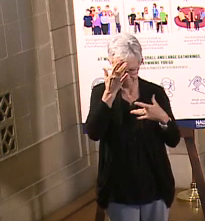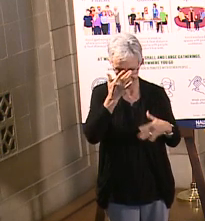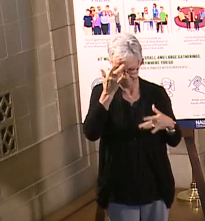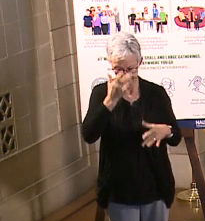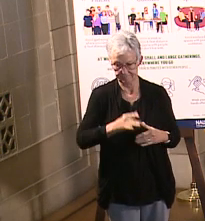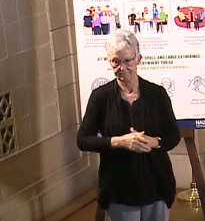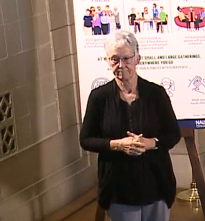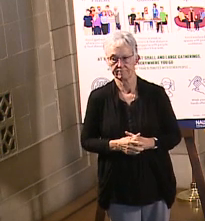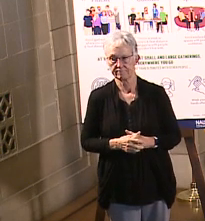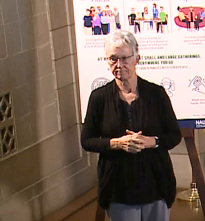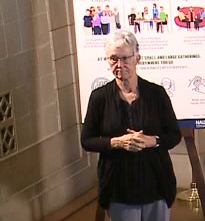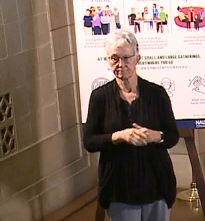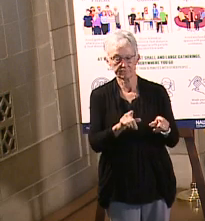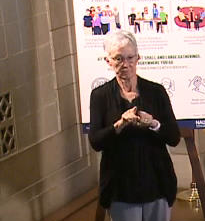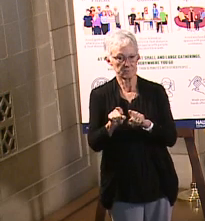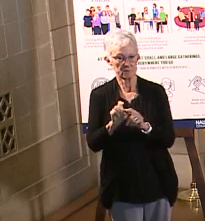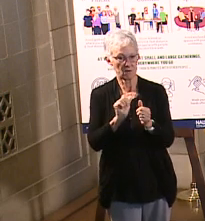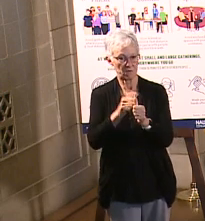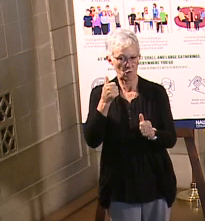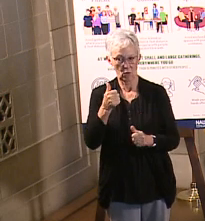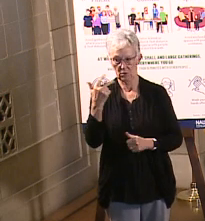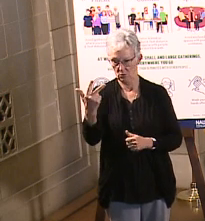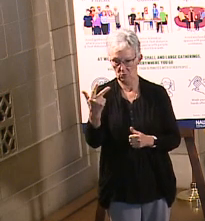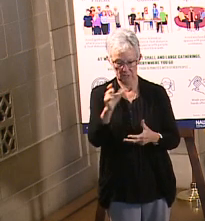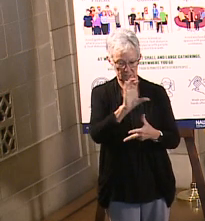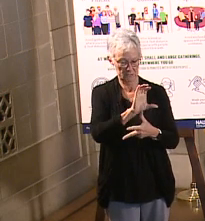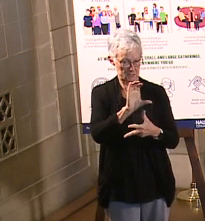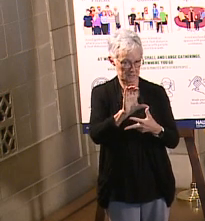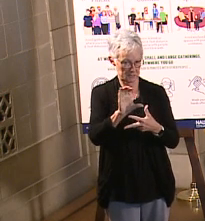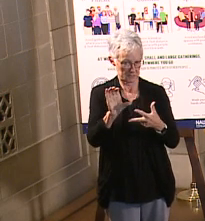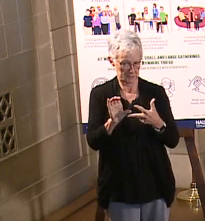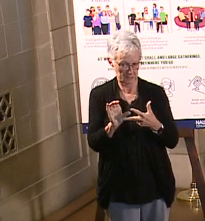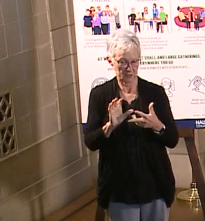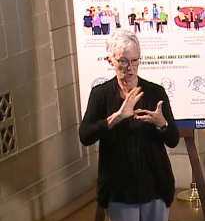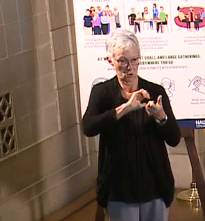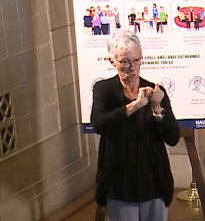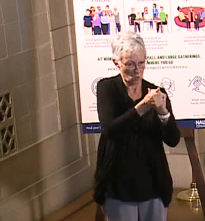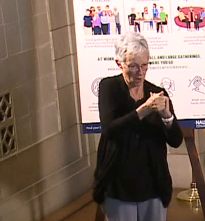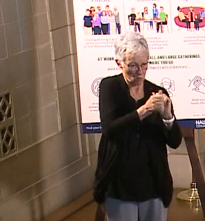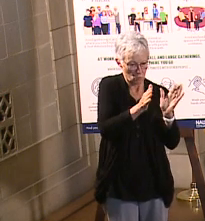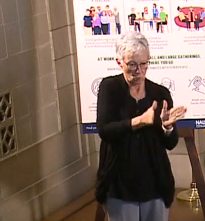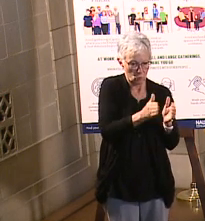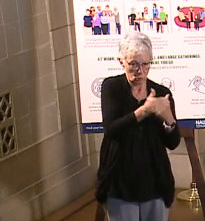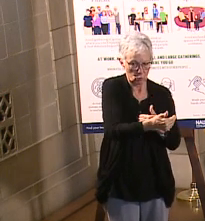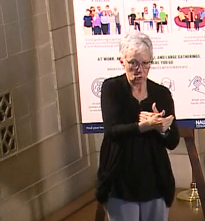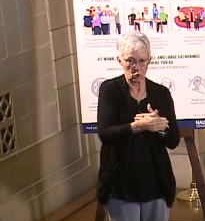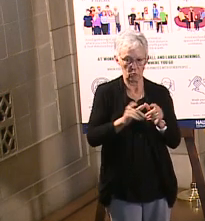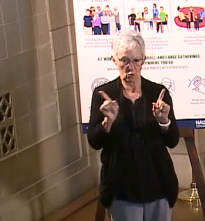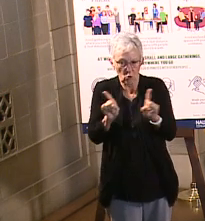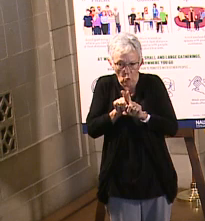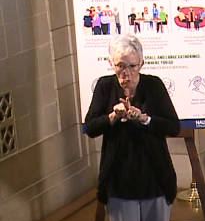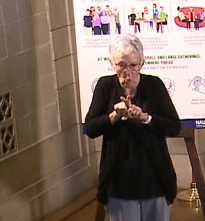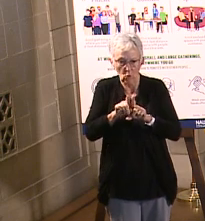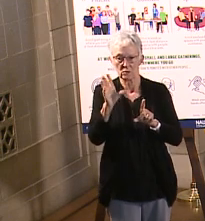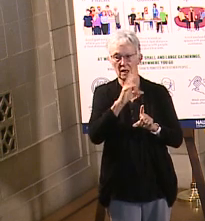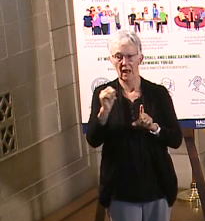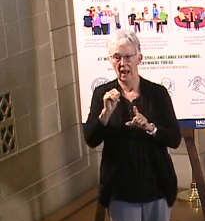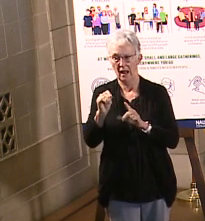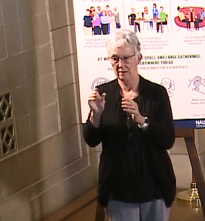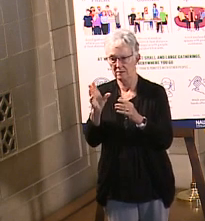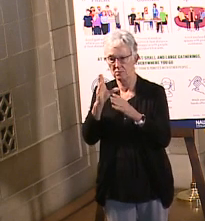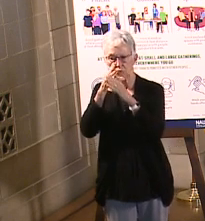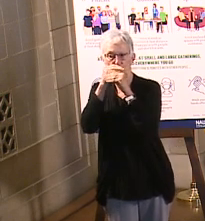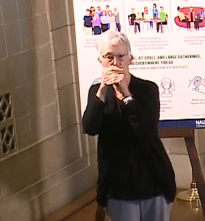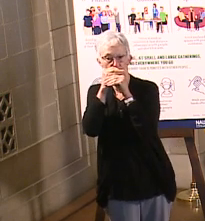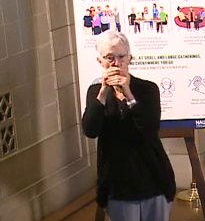want you to continue to avoid the 3 C's, which are those crowded places, close contacts, confined spaces. This is a virus. It spreads from one person to